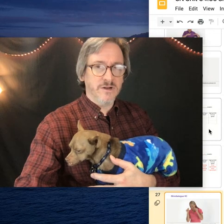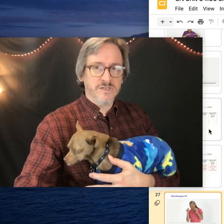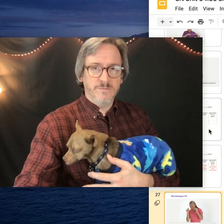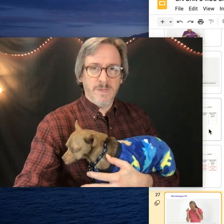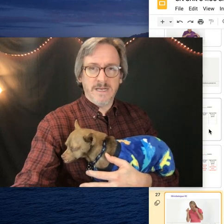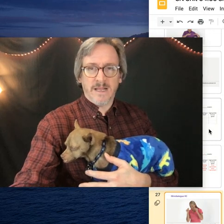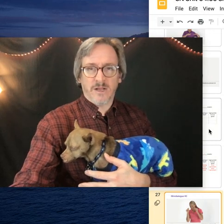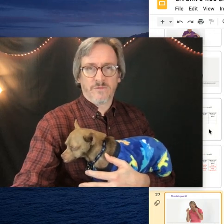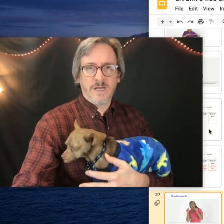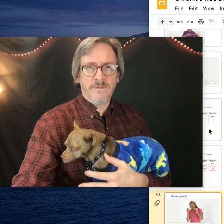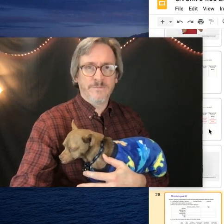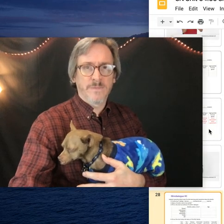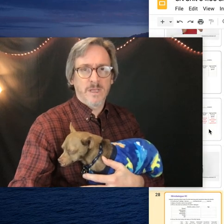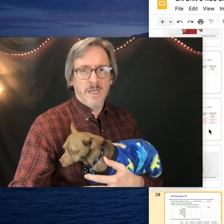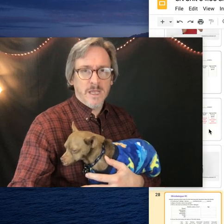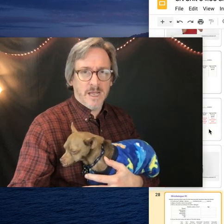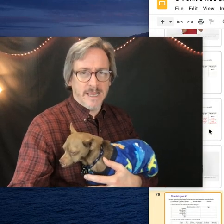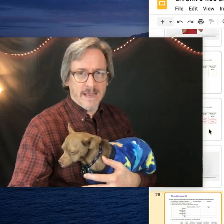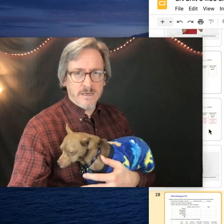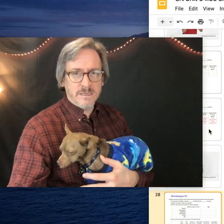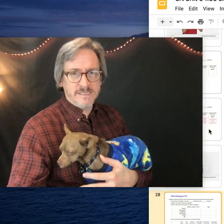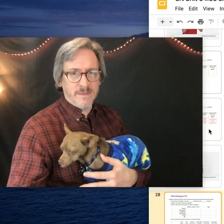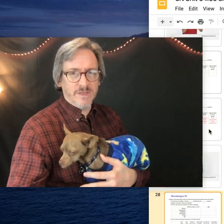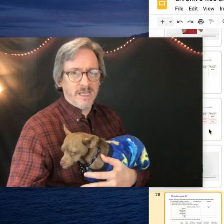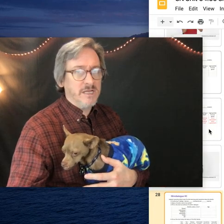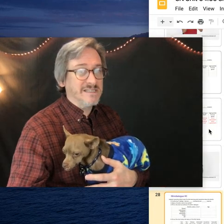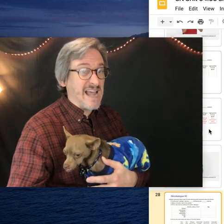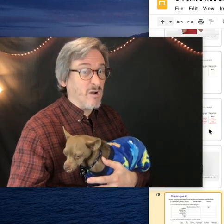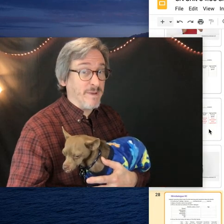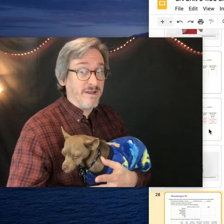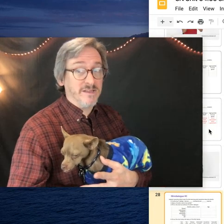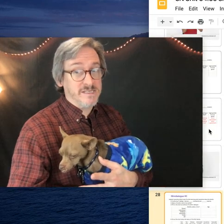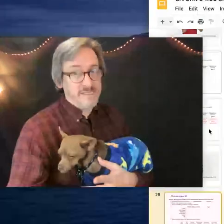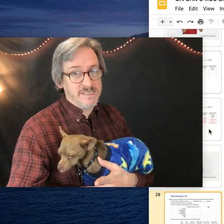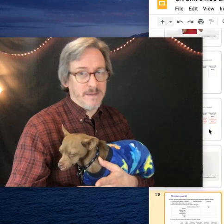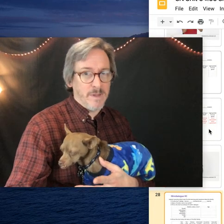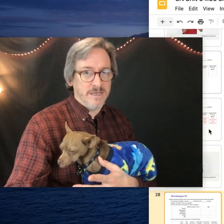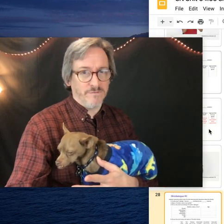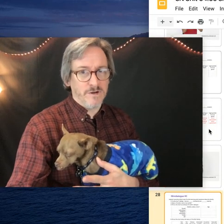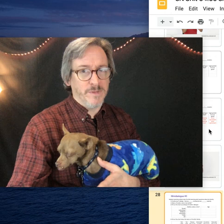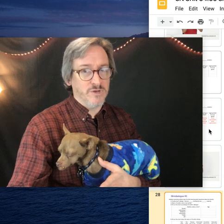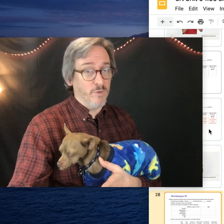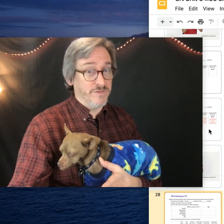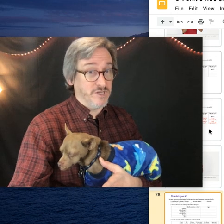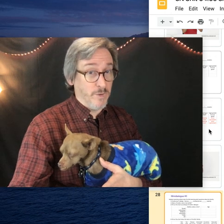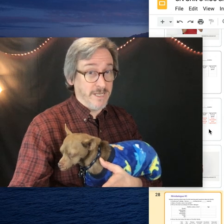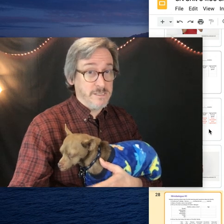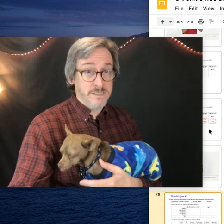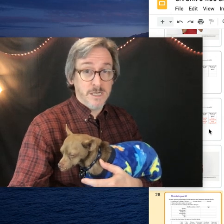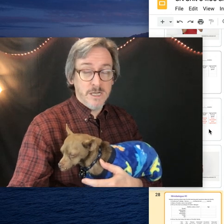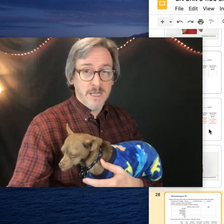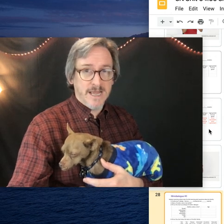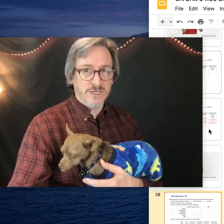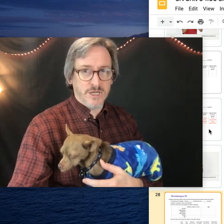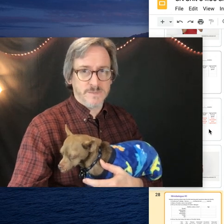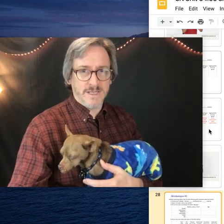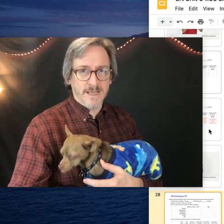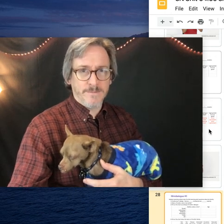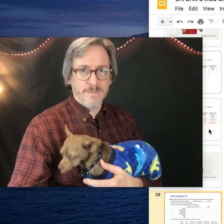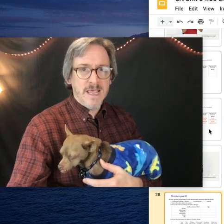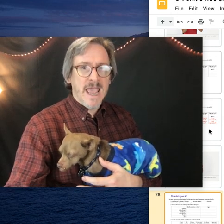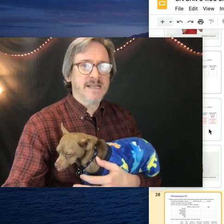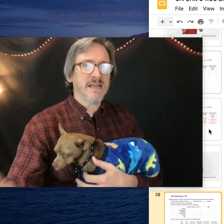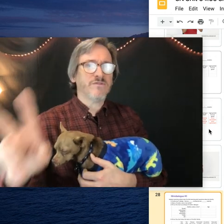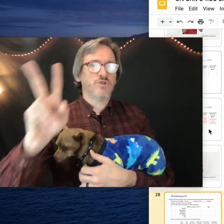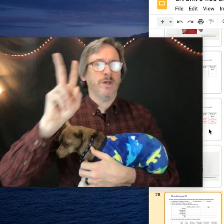Then there's mini dialogue 3. Again, same thing. Now comparing the same and different with the twins, as she talks about that.